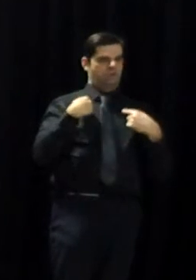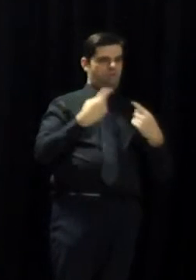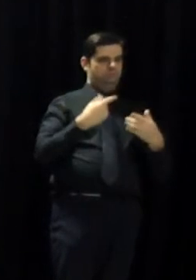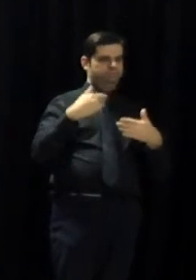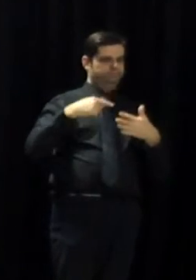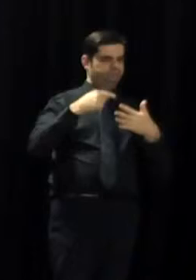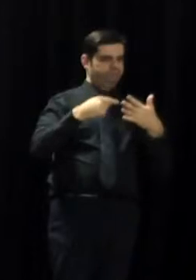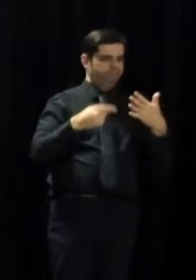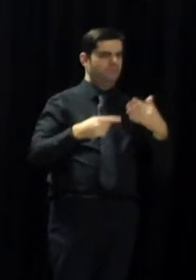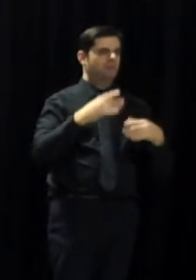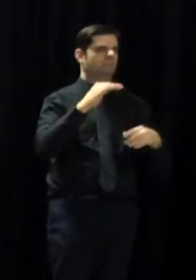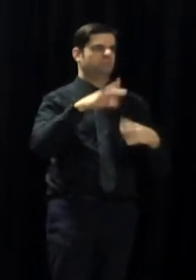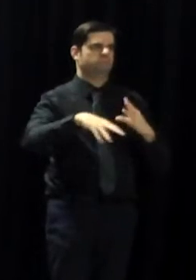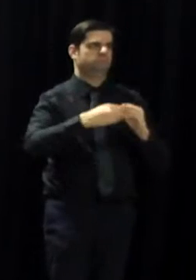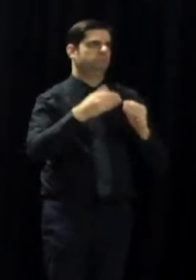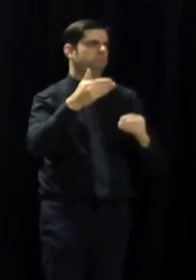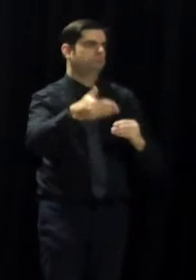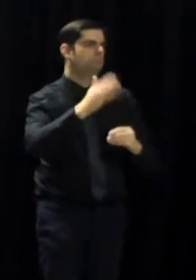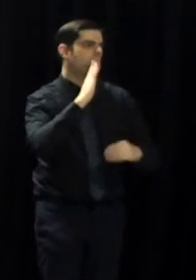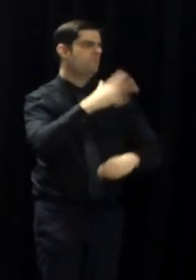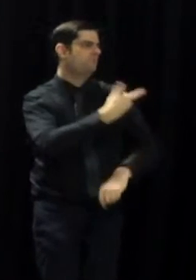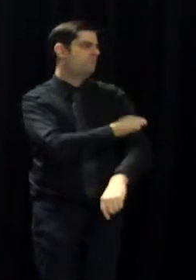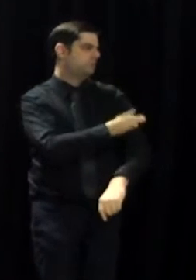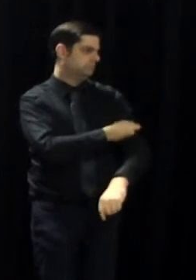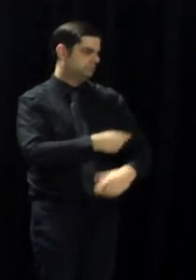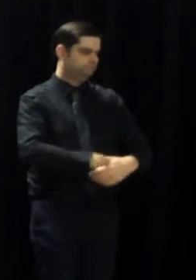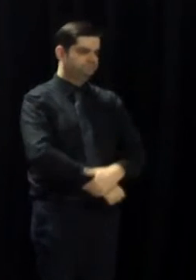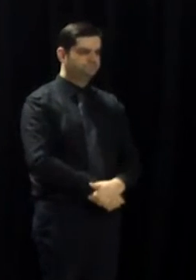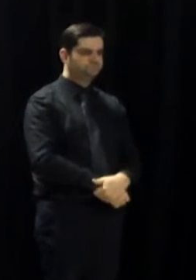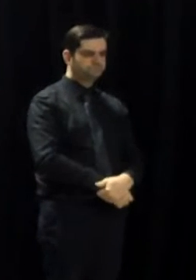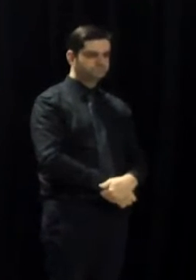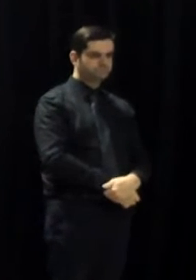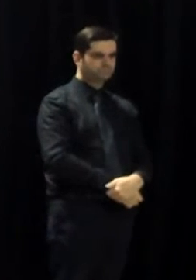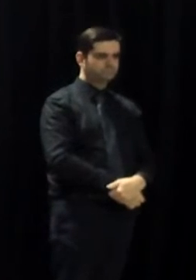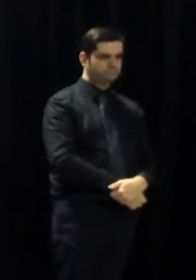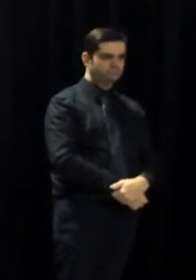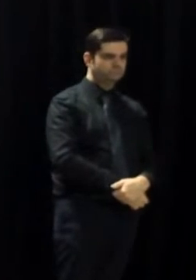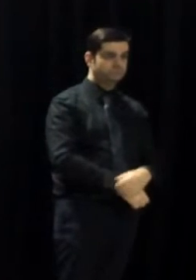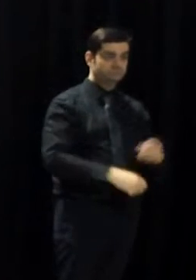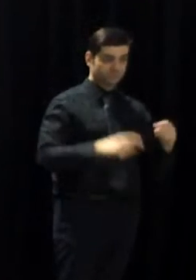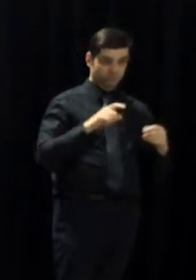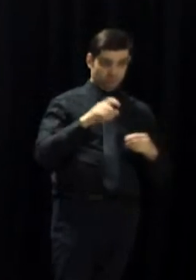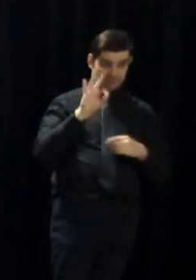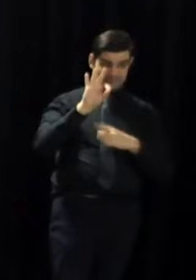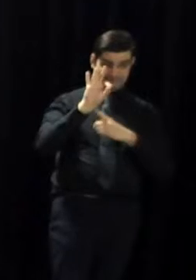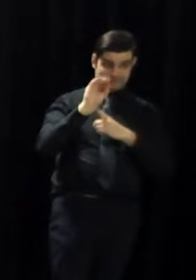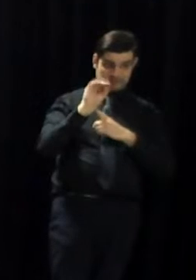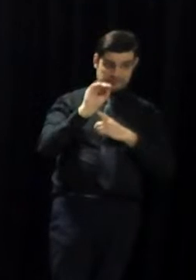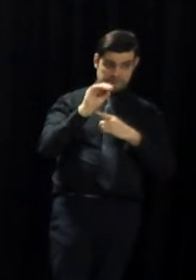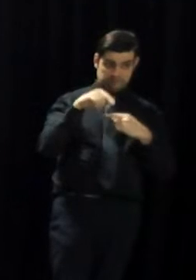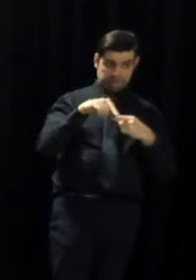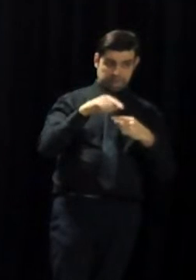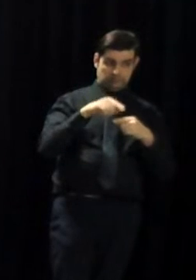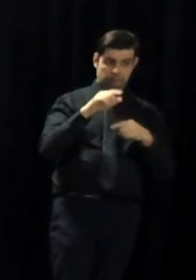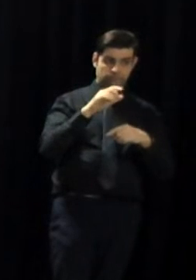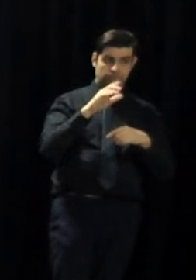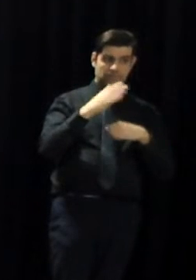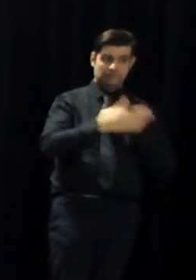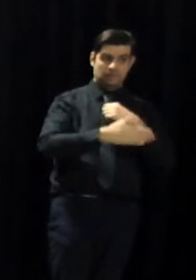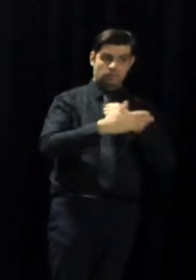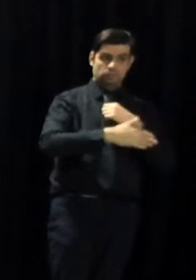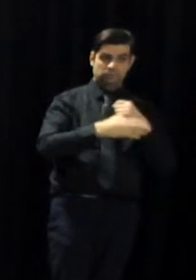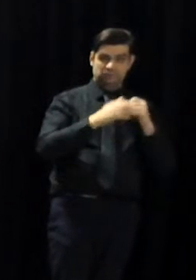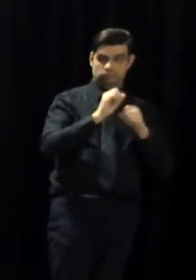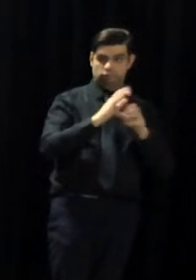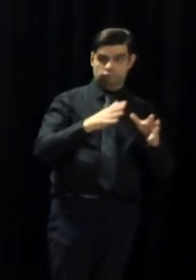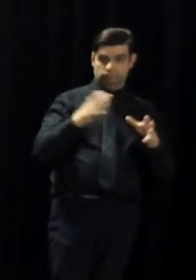are current county workers that you moved over? Correct. Is there a privacy concern with a private company coming in and helping you with that contact? You have